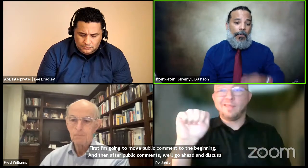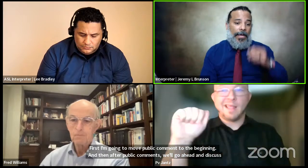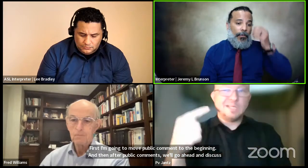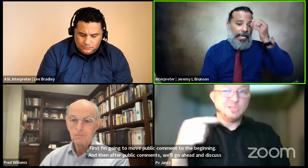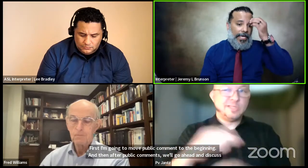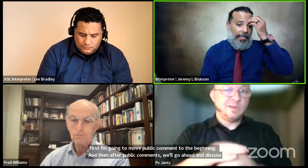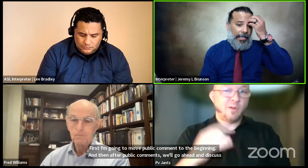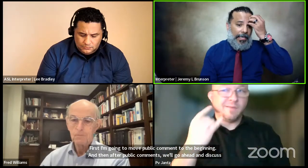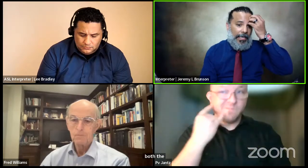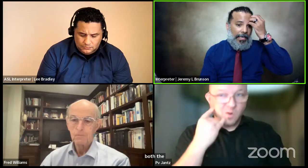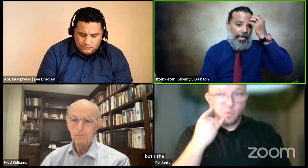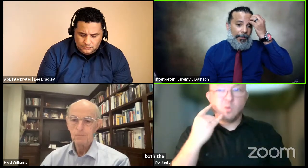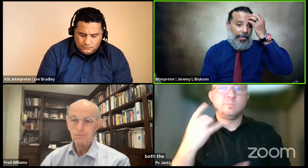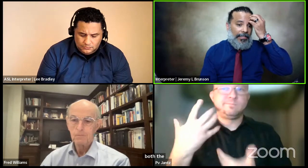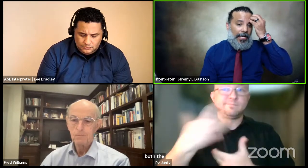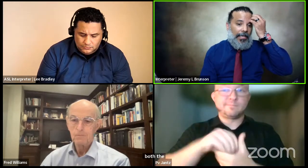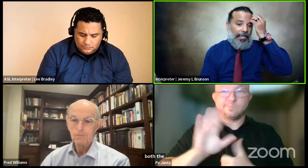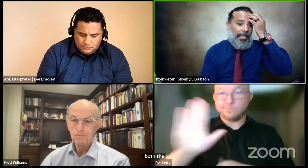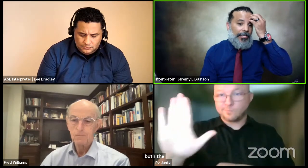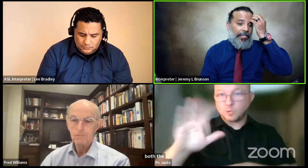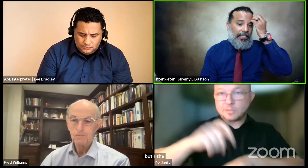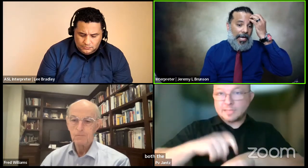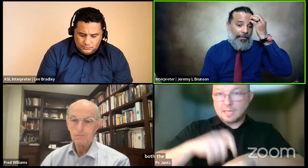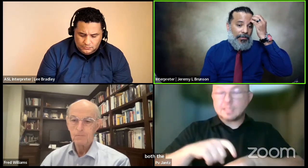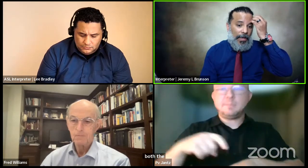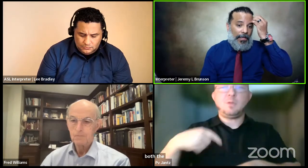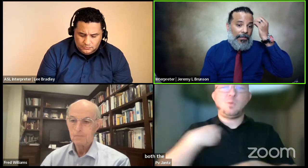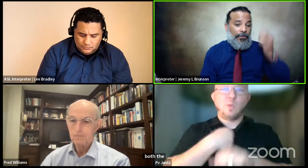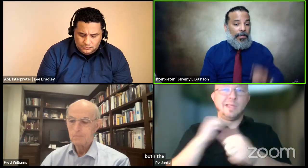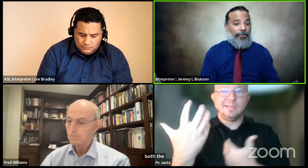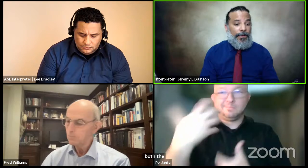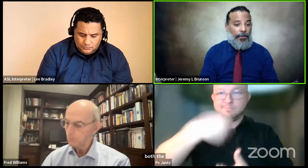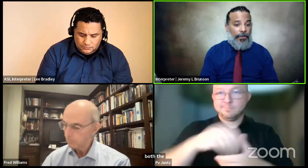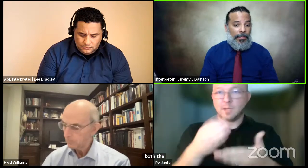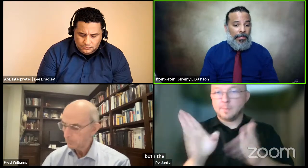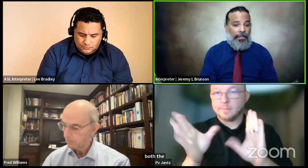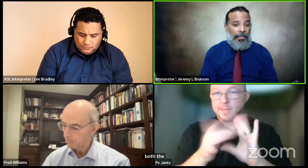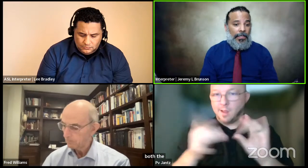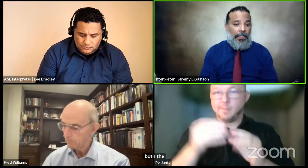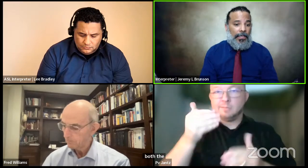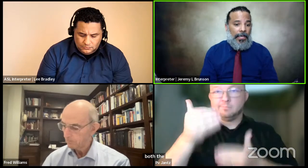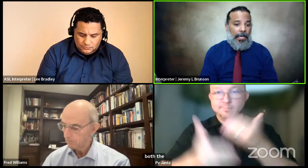And that way we can capitalize on the AG's time as well, who's on the phone.